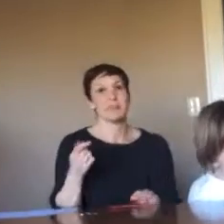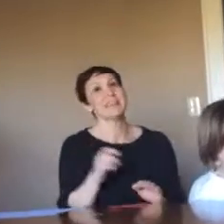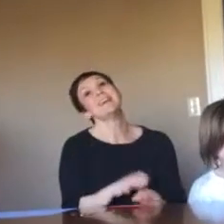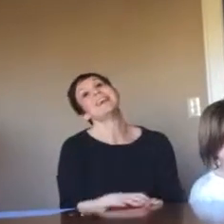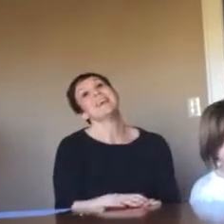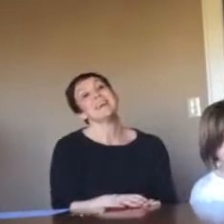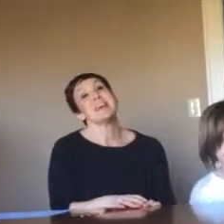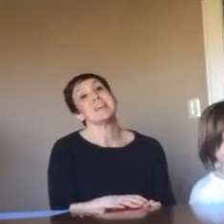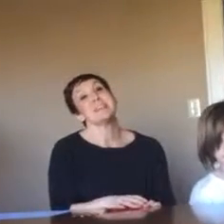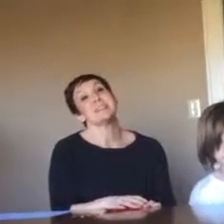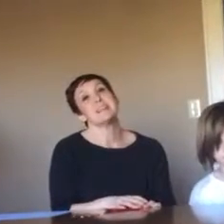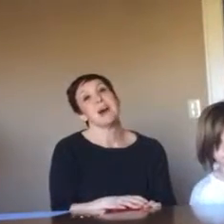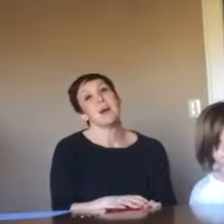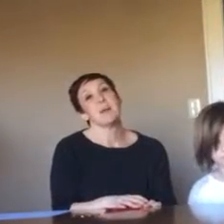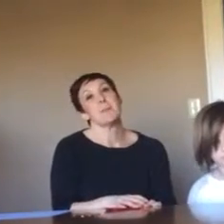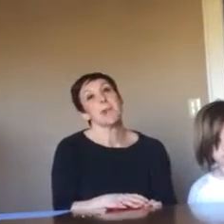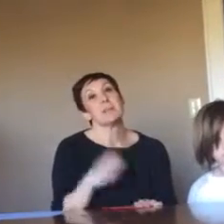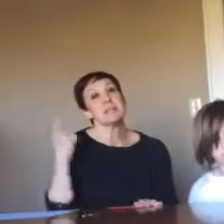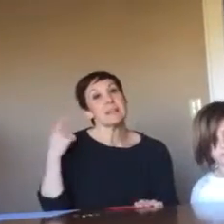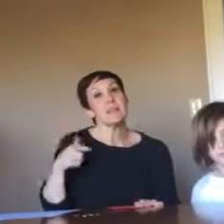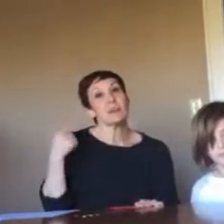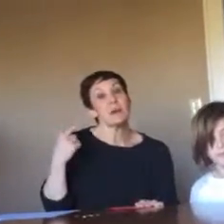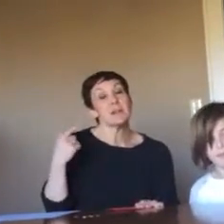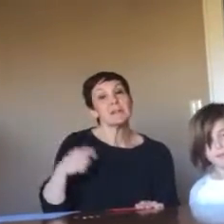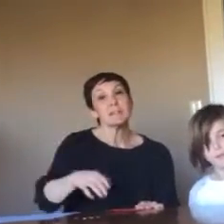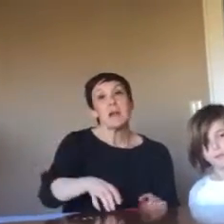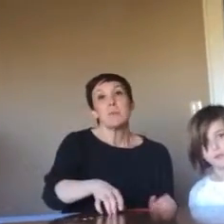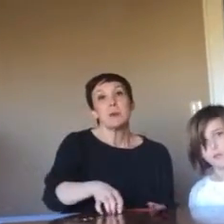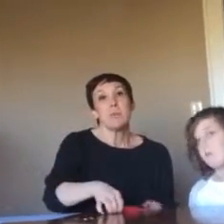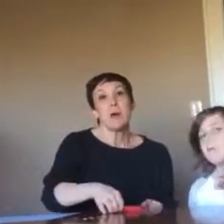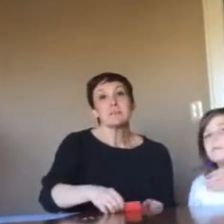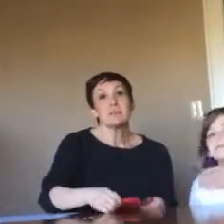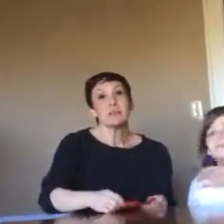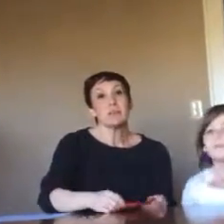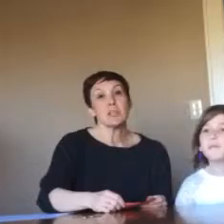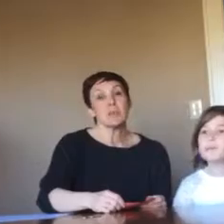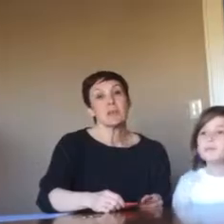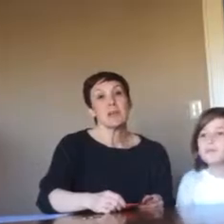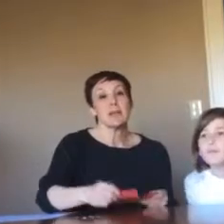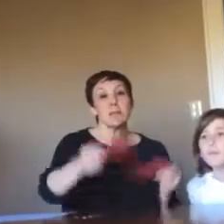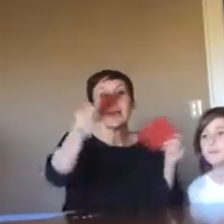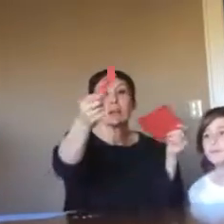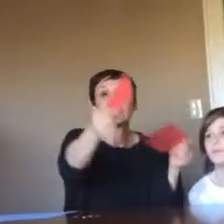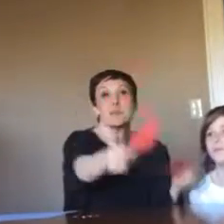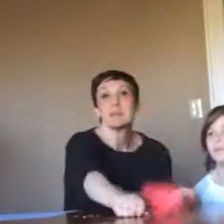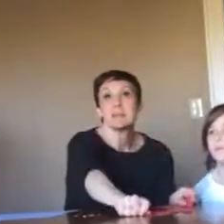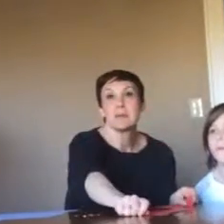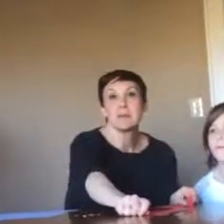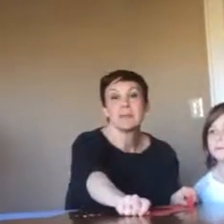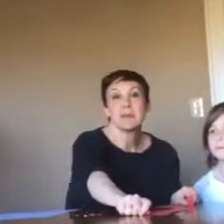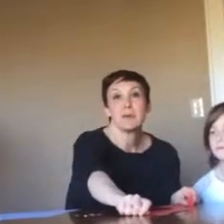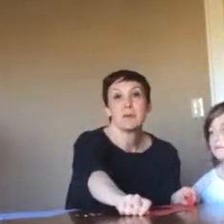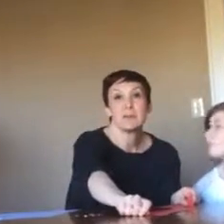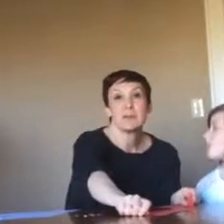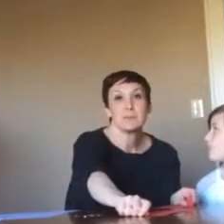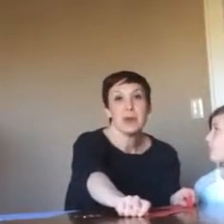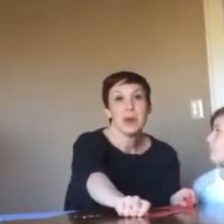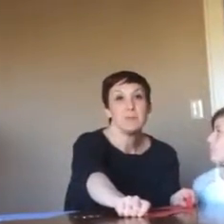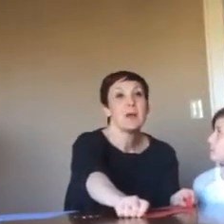hopefully, is I'm going to say the words, but I'm also going to cue her in by actually putting something down at the same time.